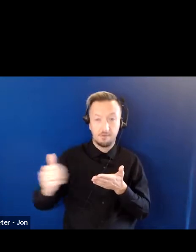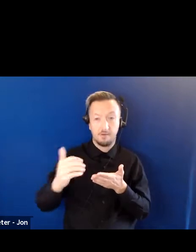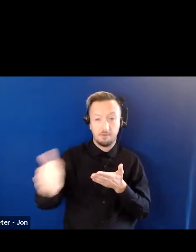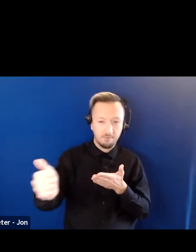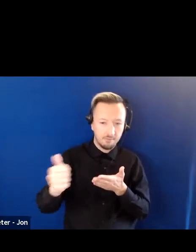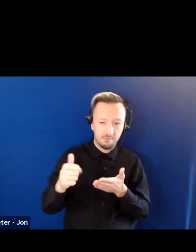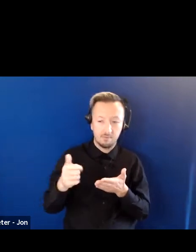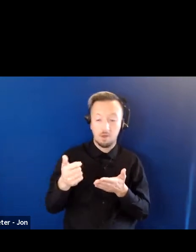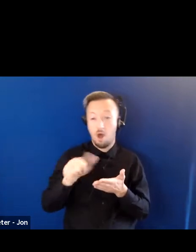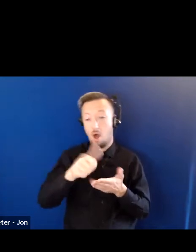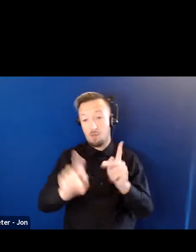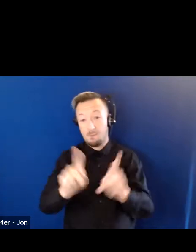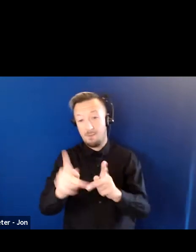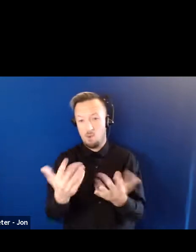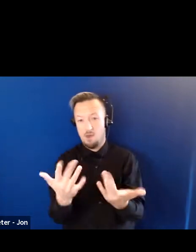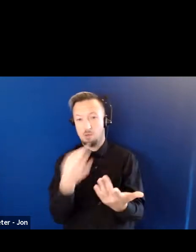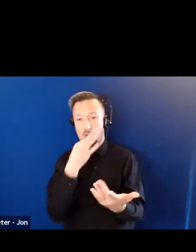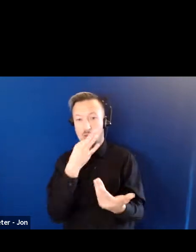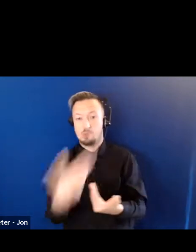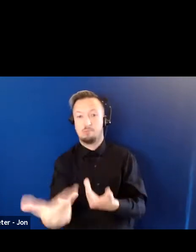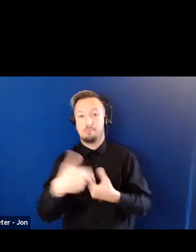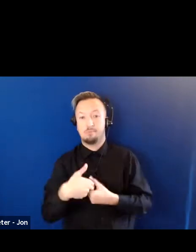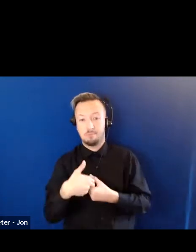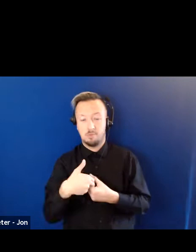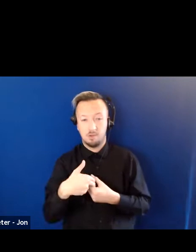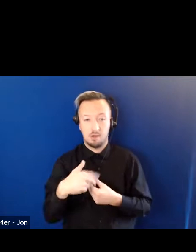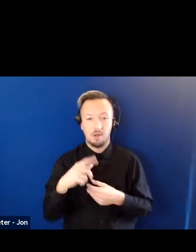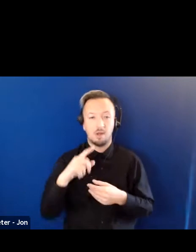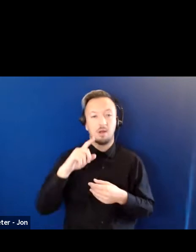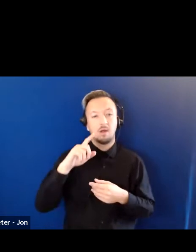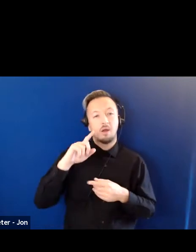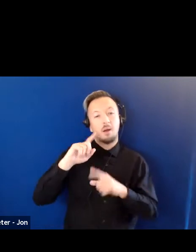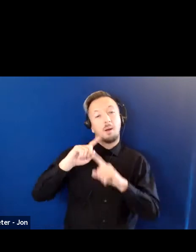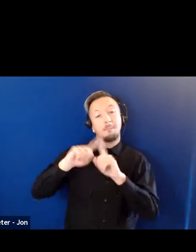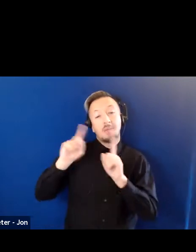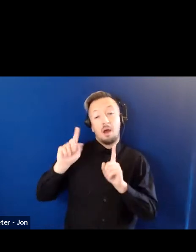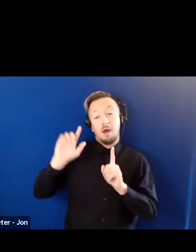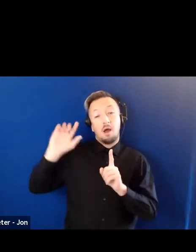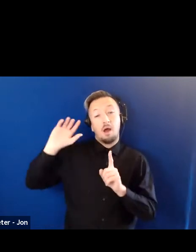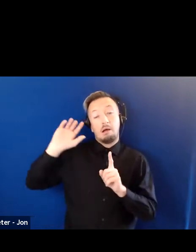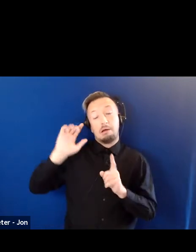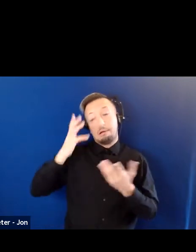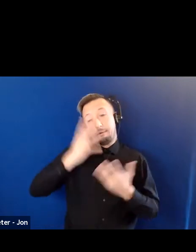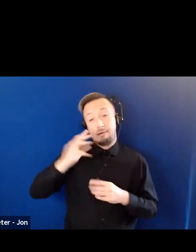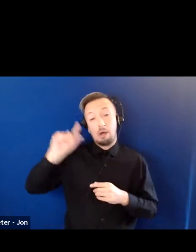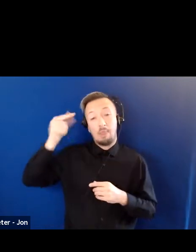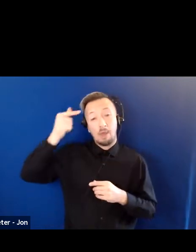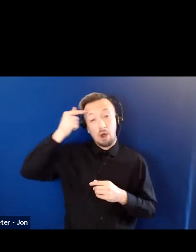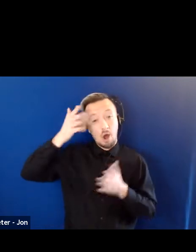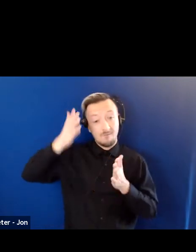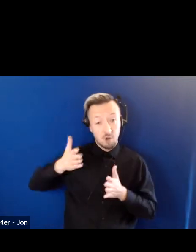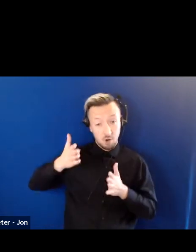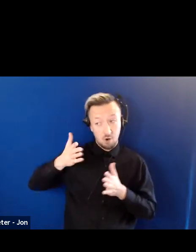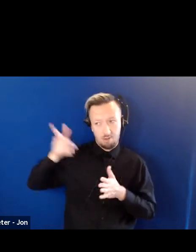to serve on our board, but unfortunately, our governor has yet to appoint the people that we have